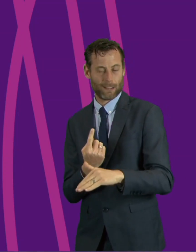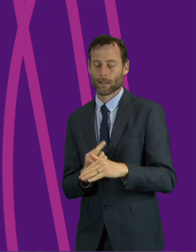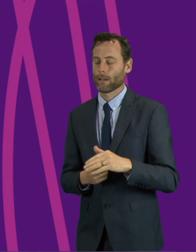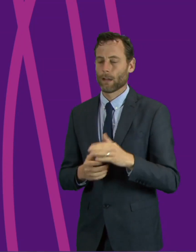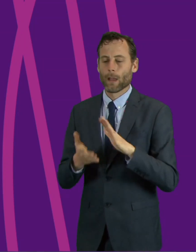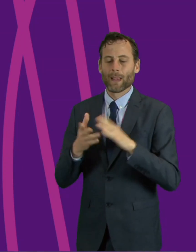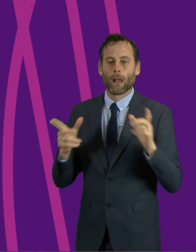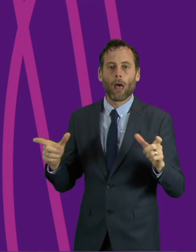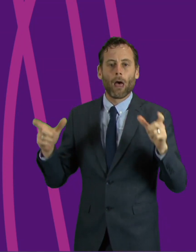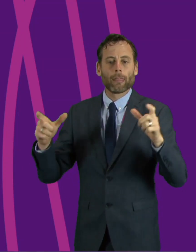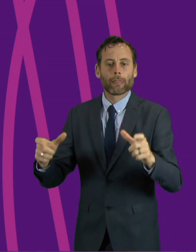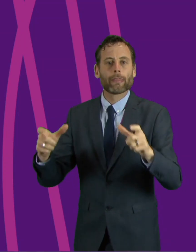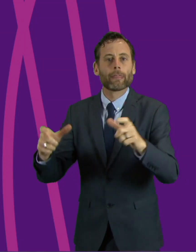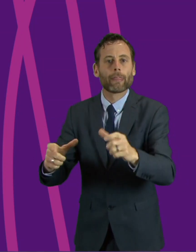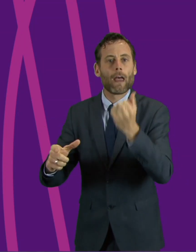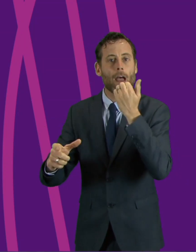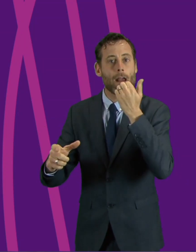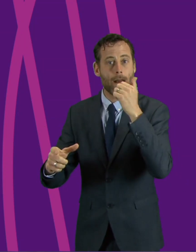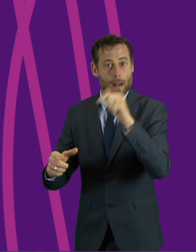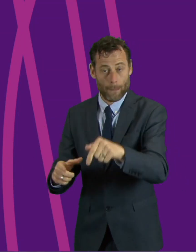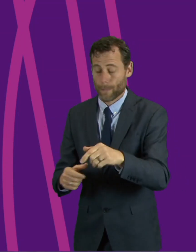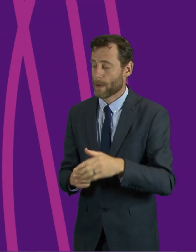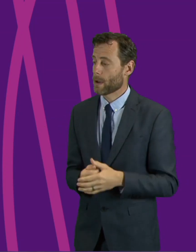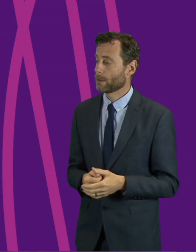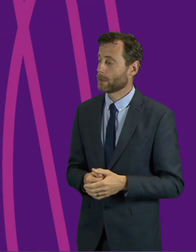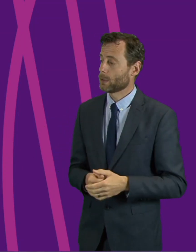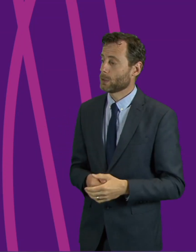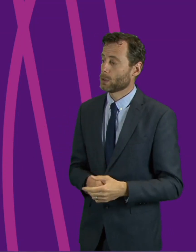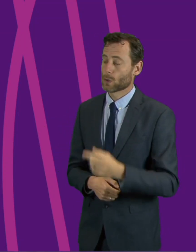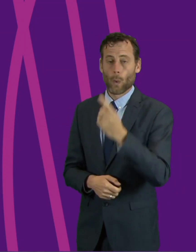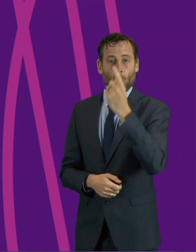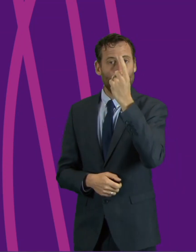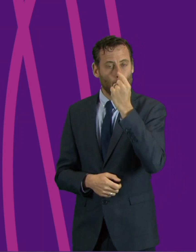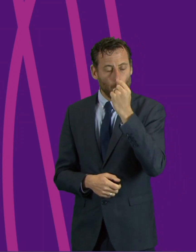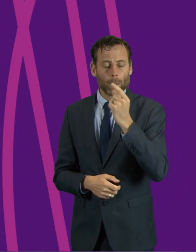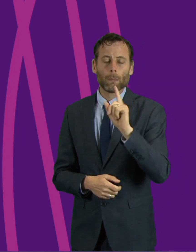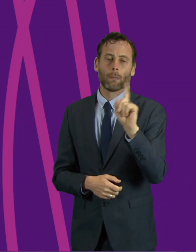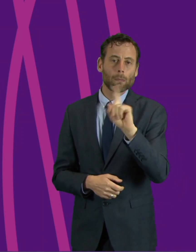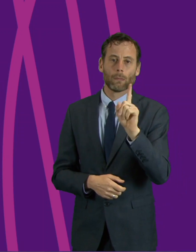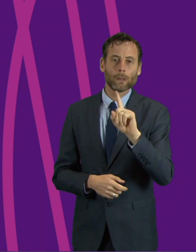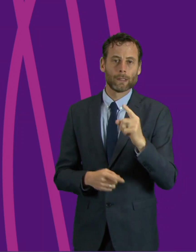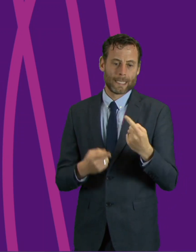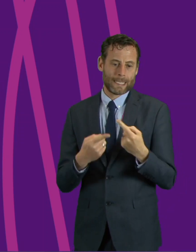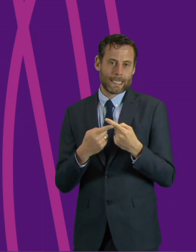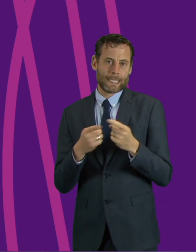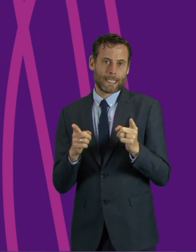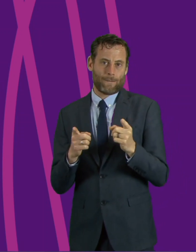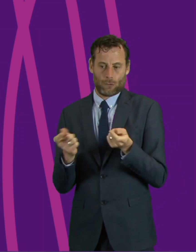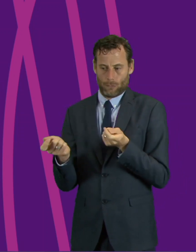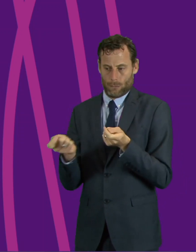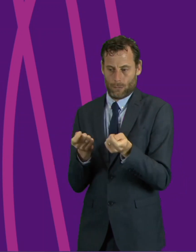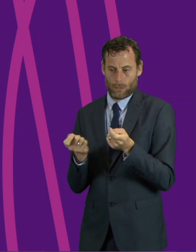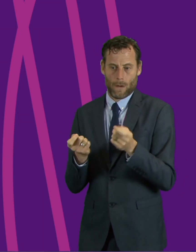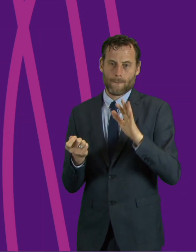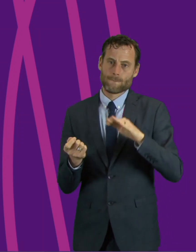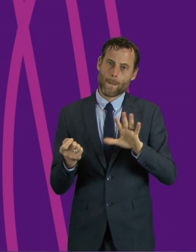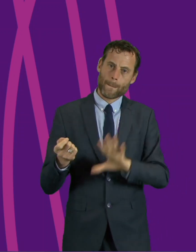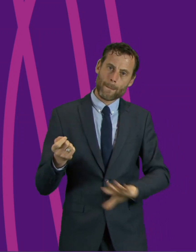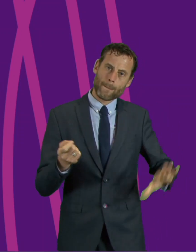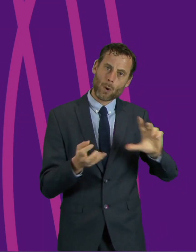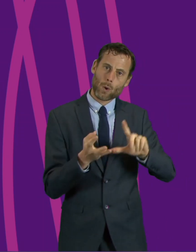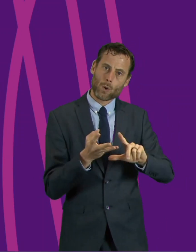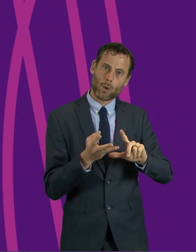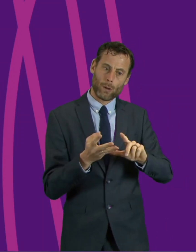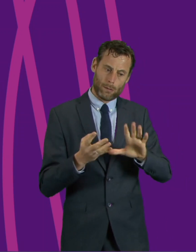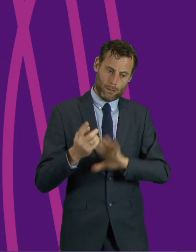either within Scotland or the rest of the UK, could be justified by, and I quote, a meaningfully different R number. First